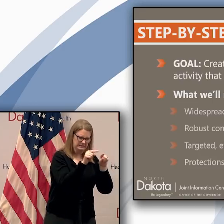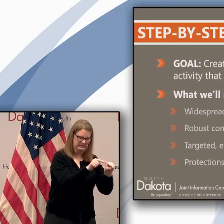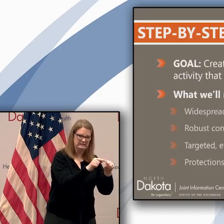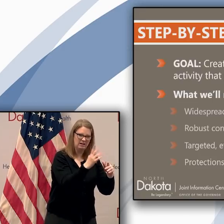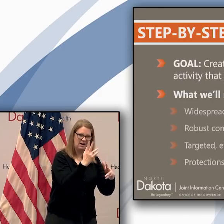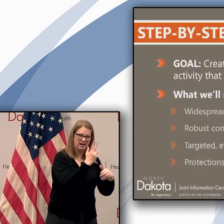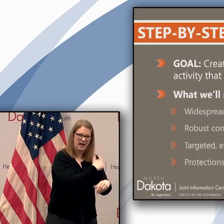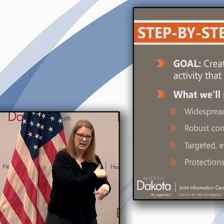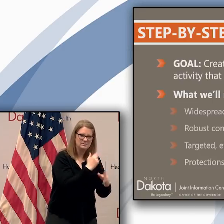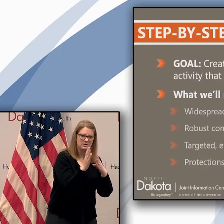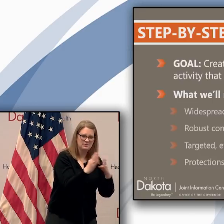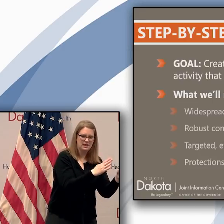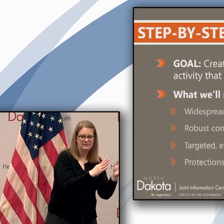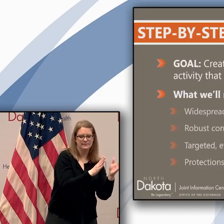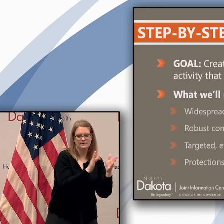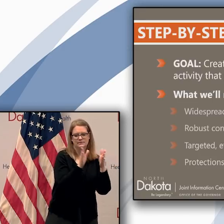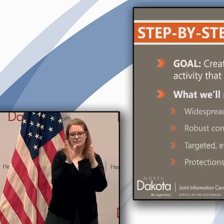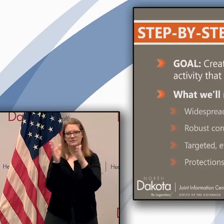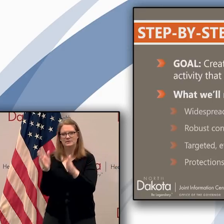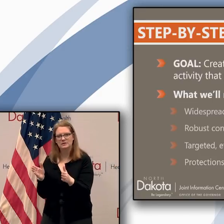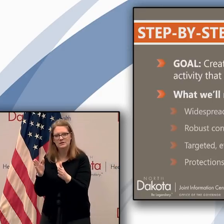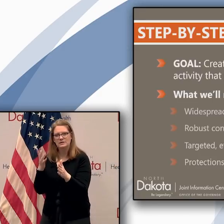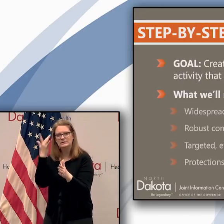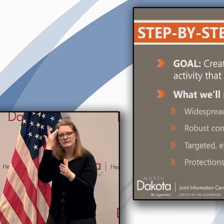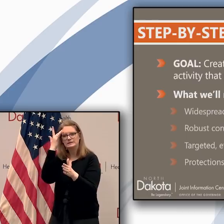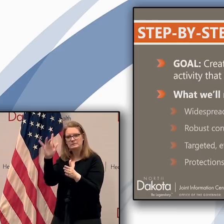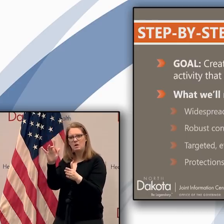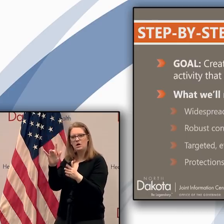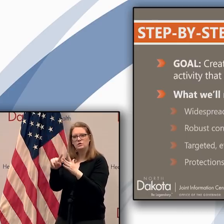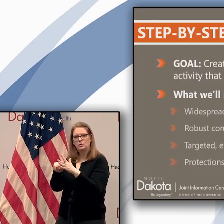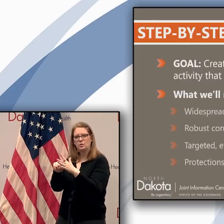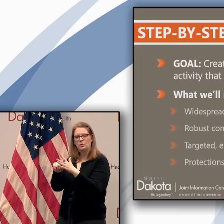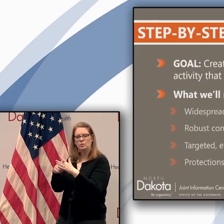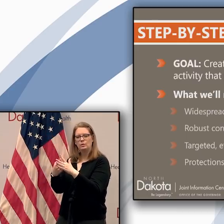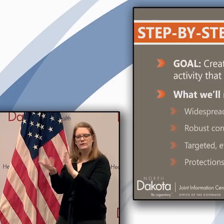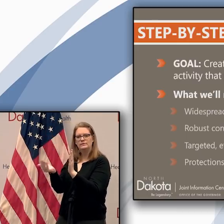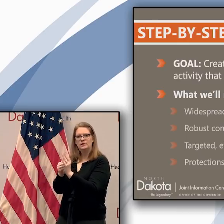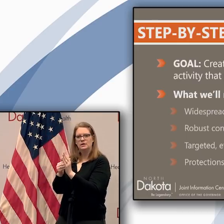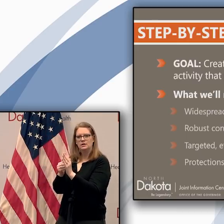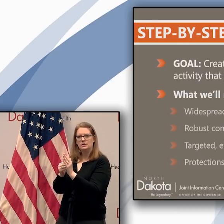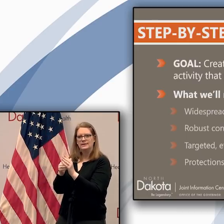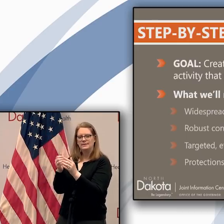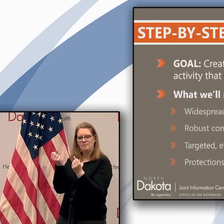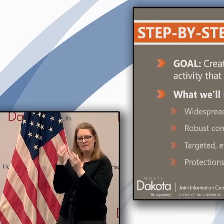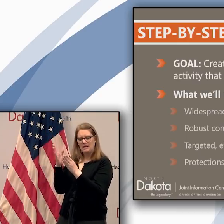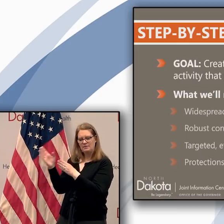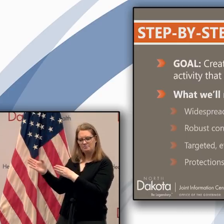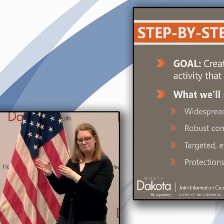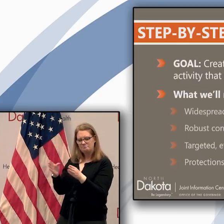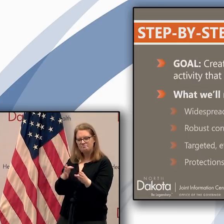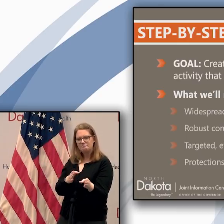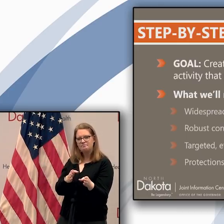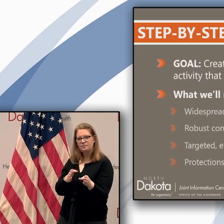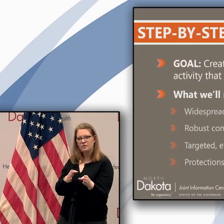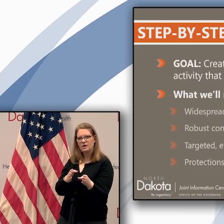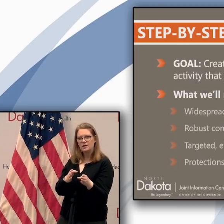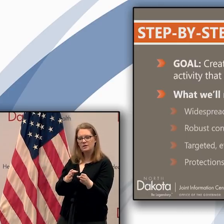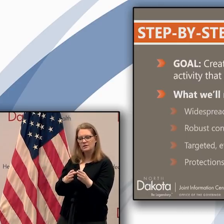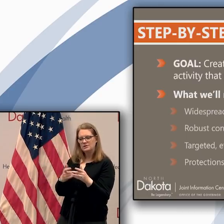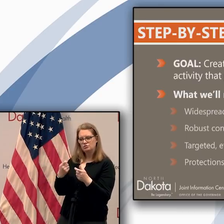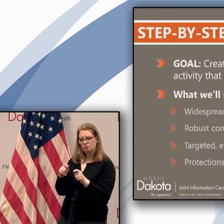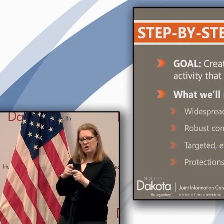reopening North Dakota, what we might call a smart restart. This is a multi-stage approach to resuming economic activity in